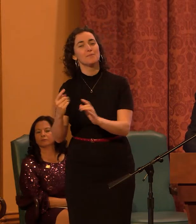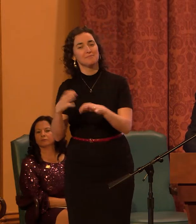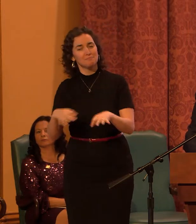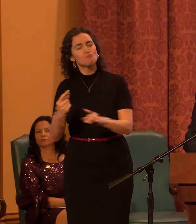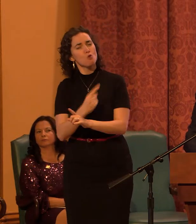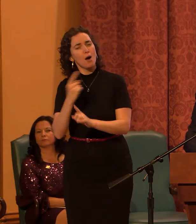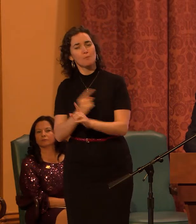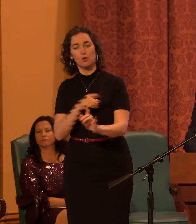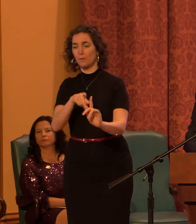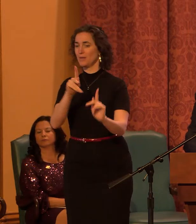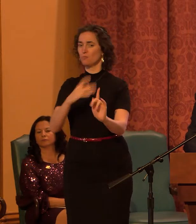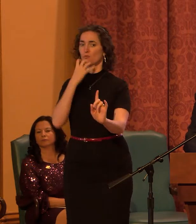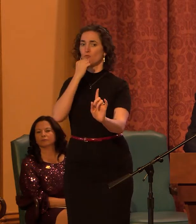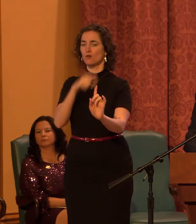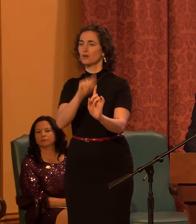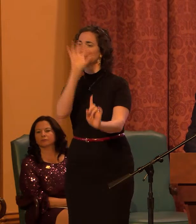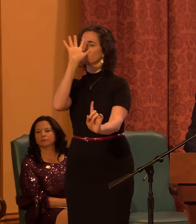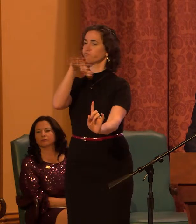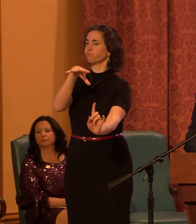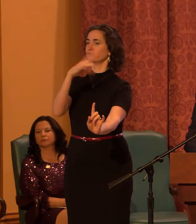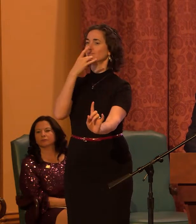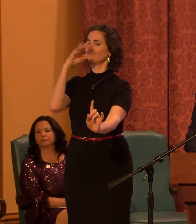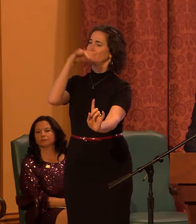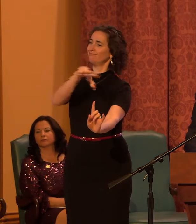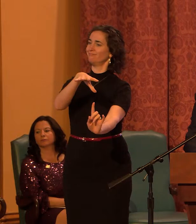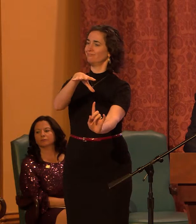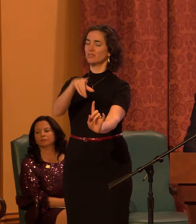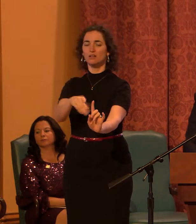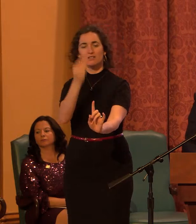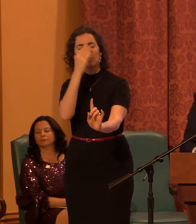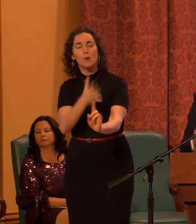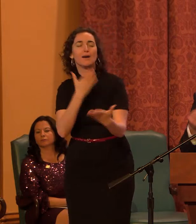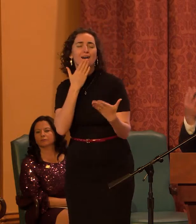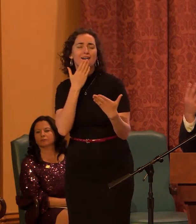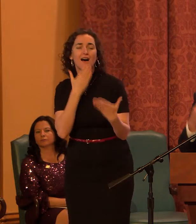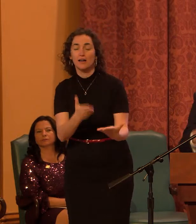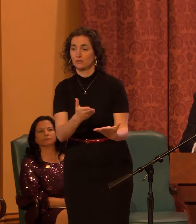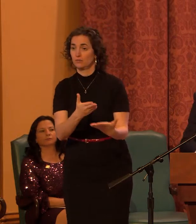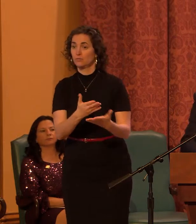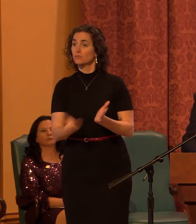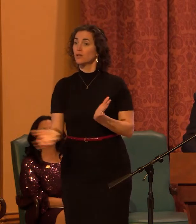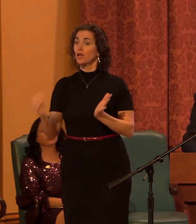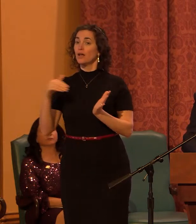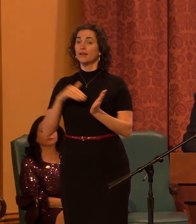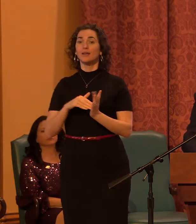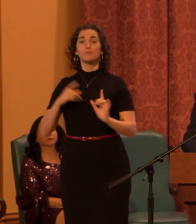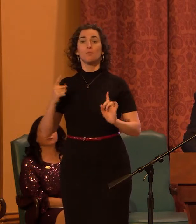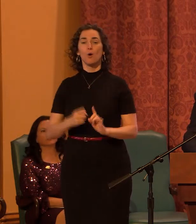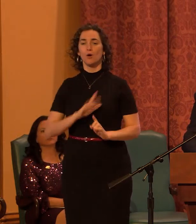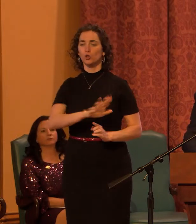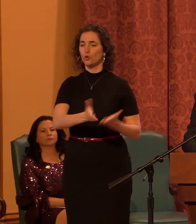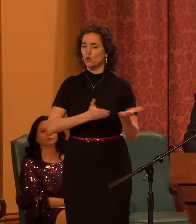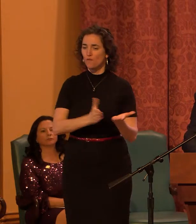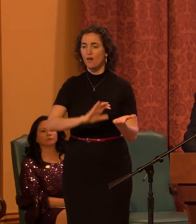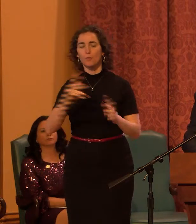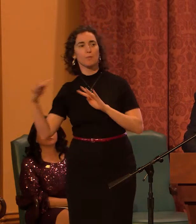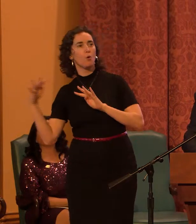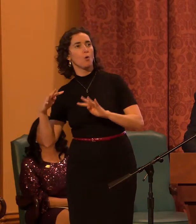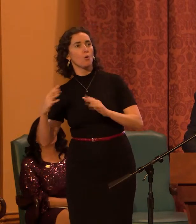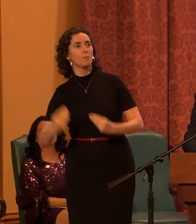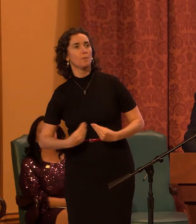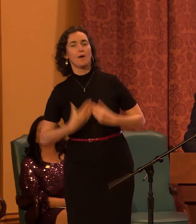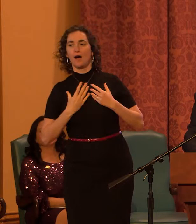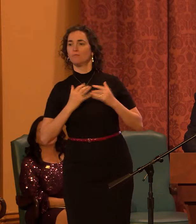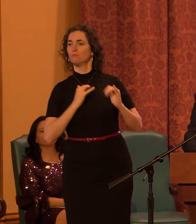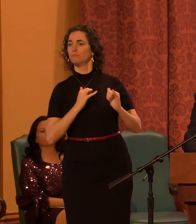spotlight on these individuals nonetheless, to thank them, and then again, so that their service can inspire